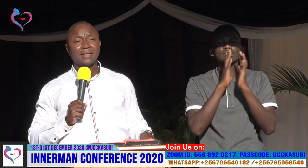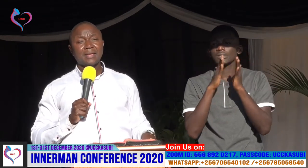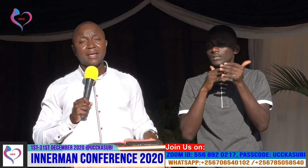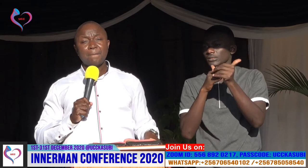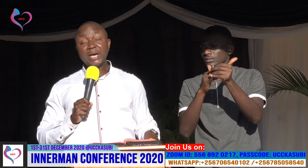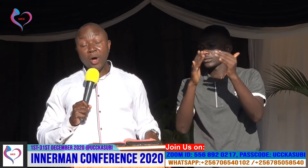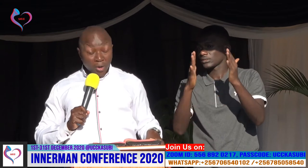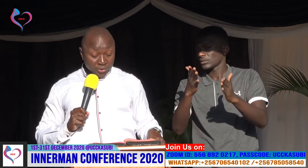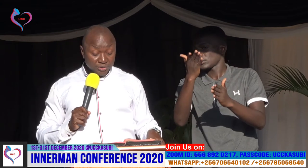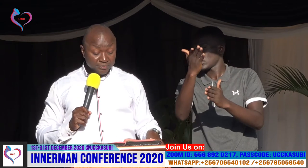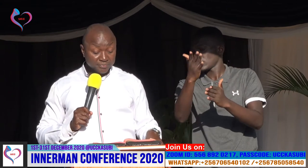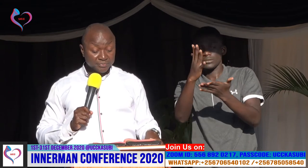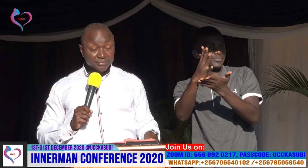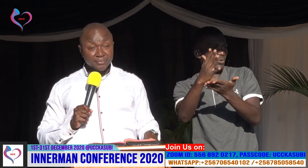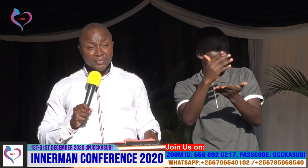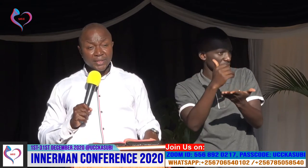because